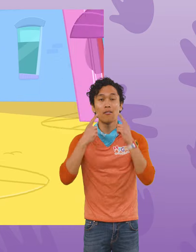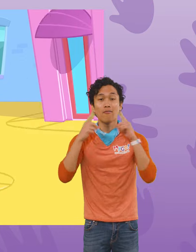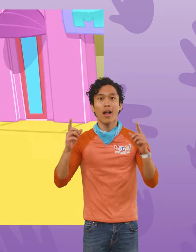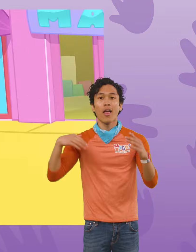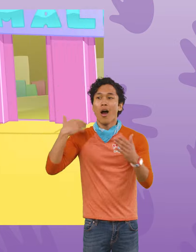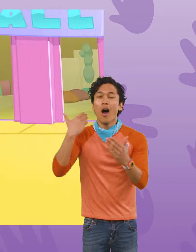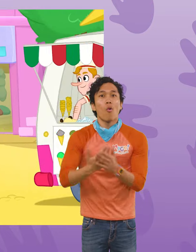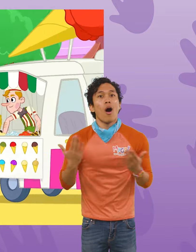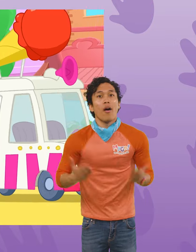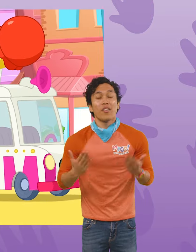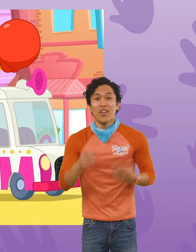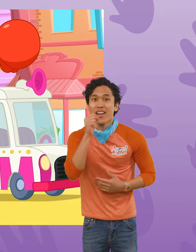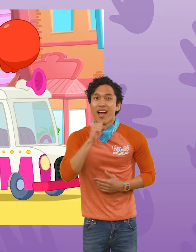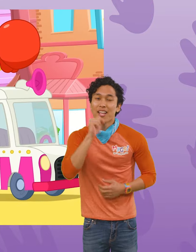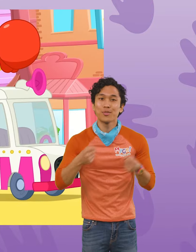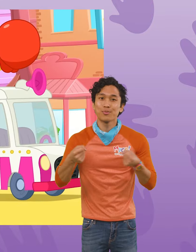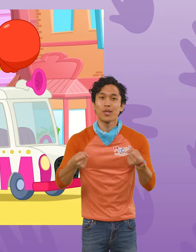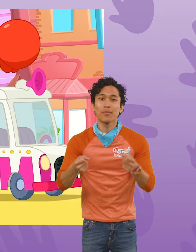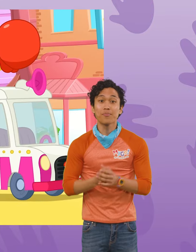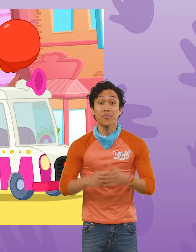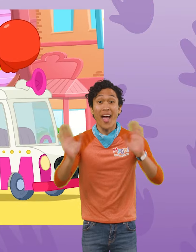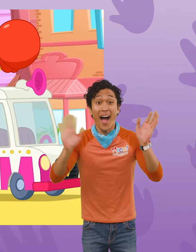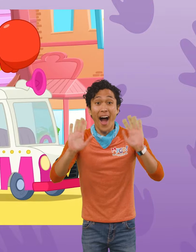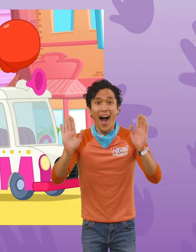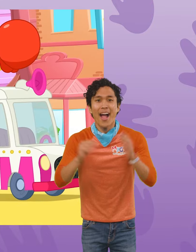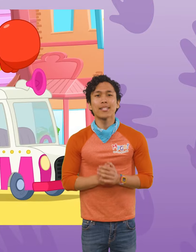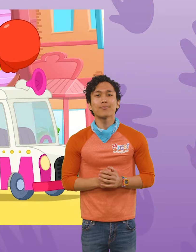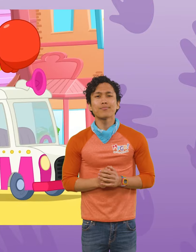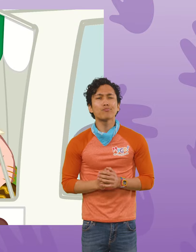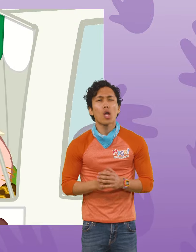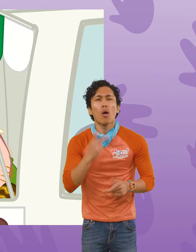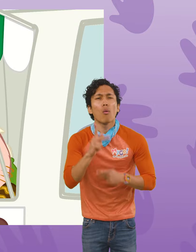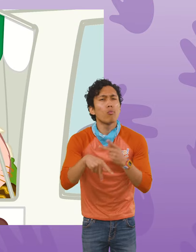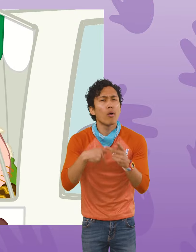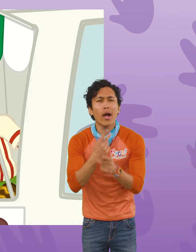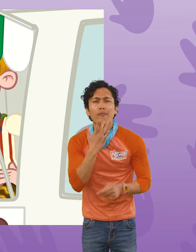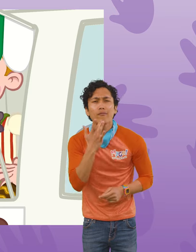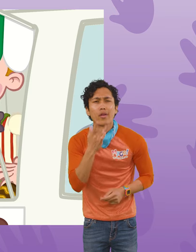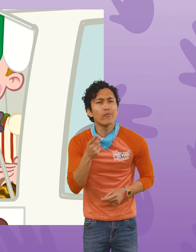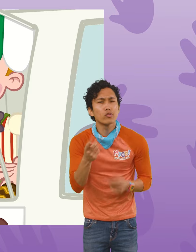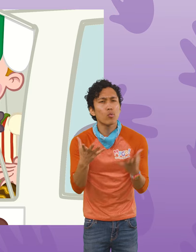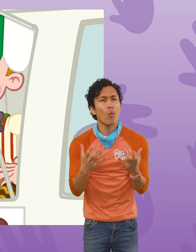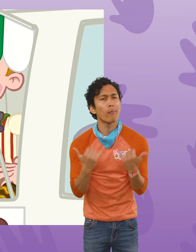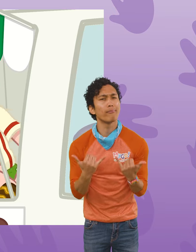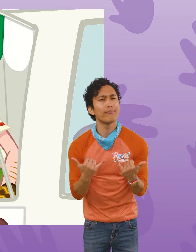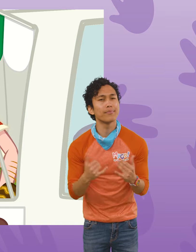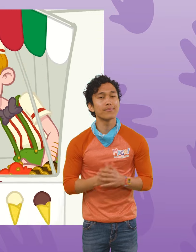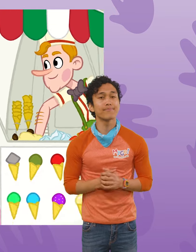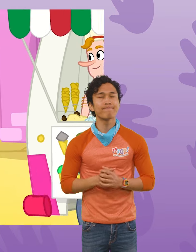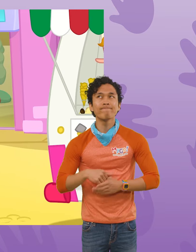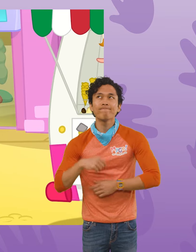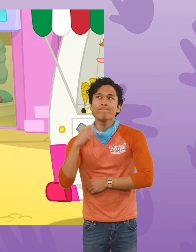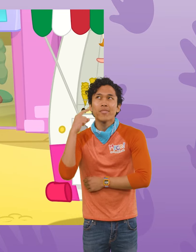We're finally at the ice cream truck. Hi, you kids. What kind of flavor can I get to you